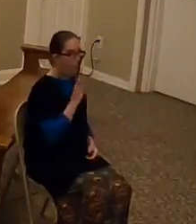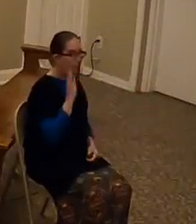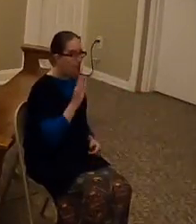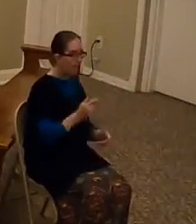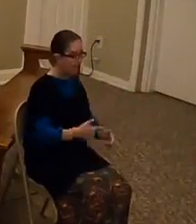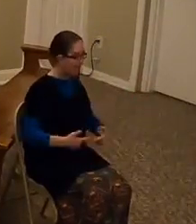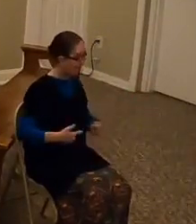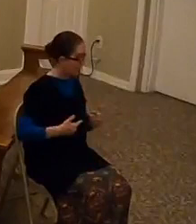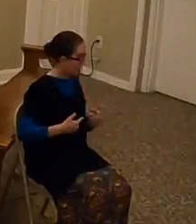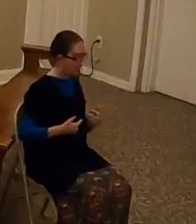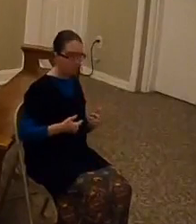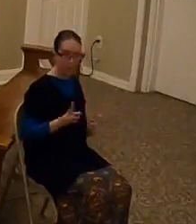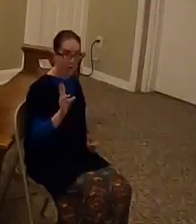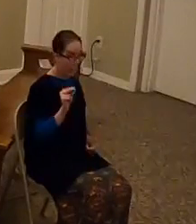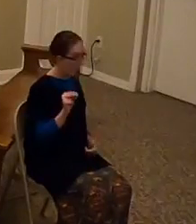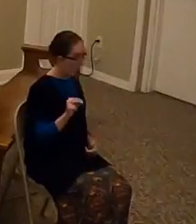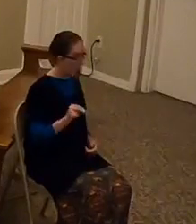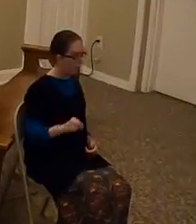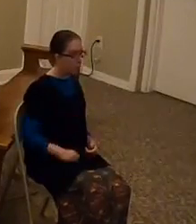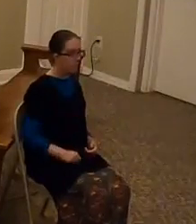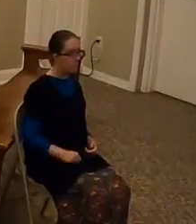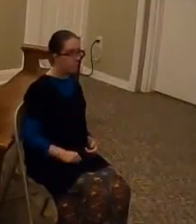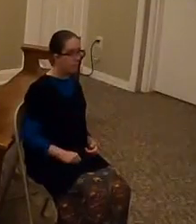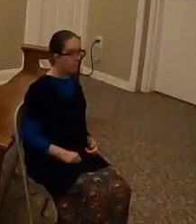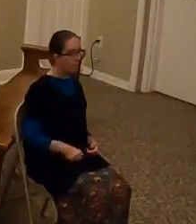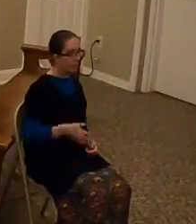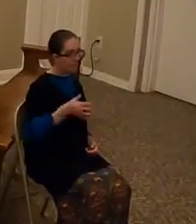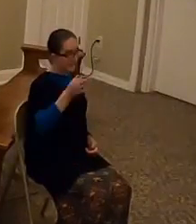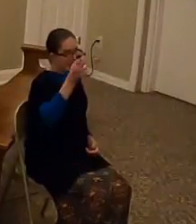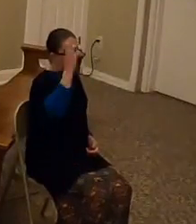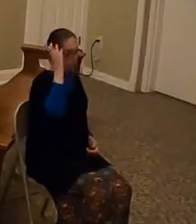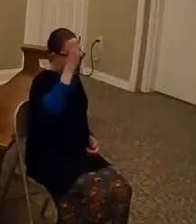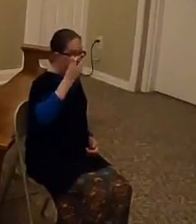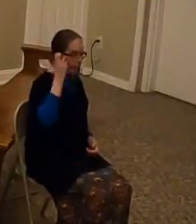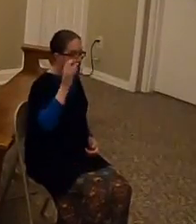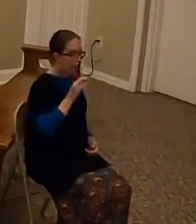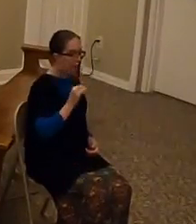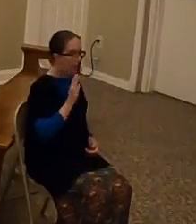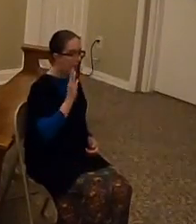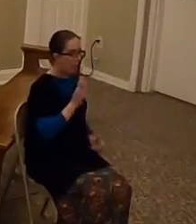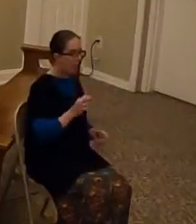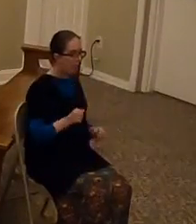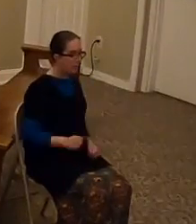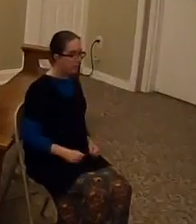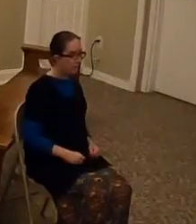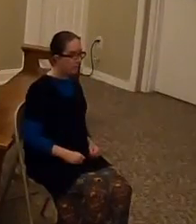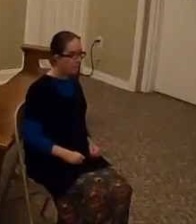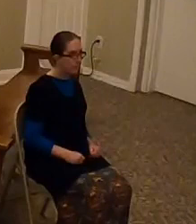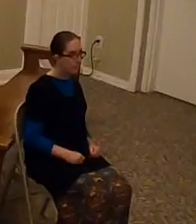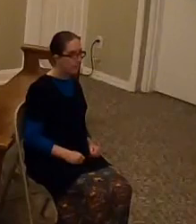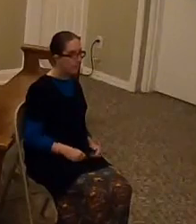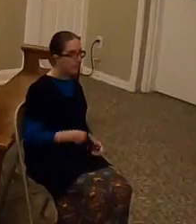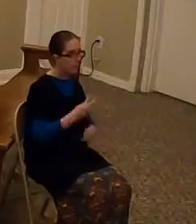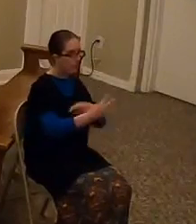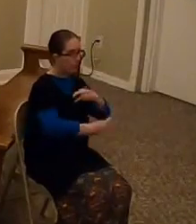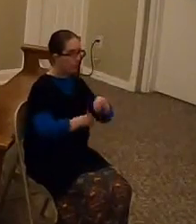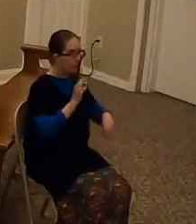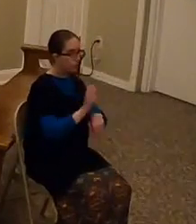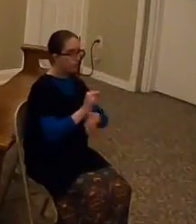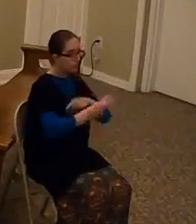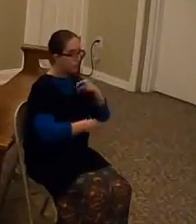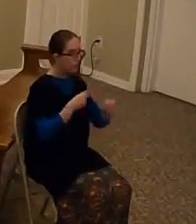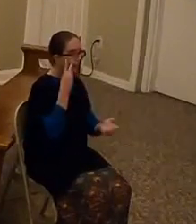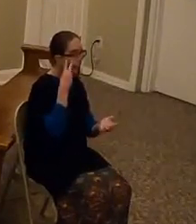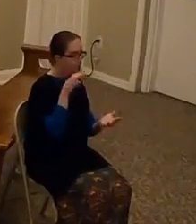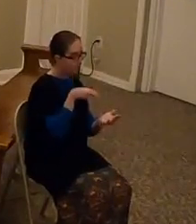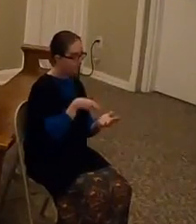abound? No way. No, that's kind of crazy. You know, hey, this is the way the church world looks